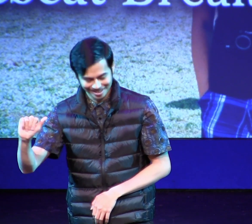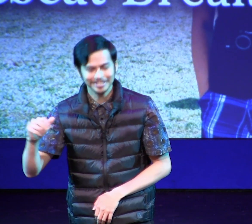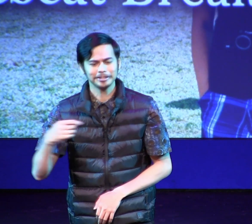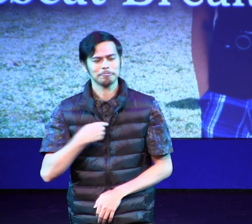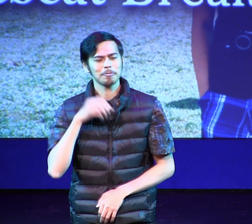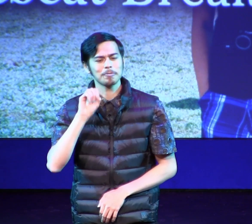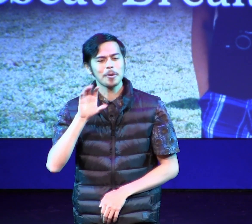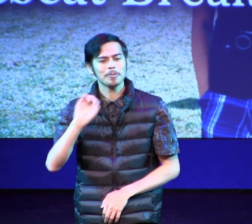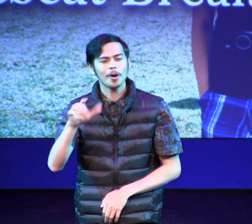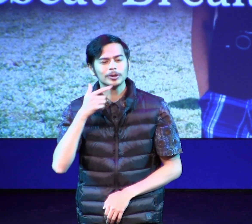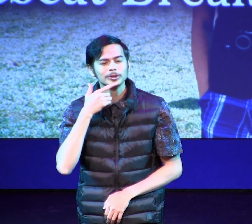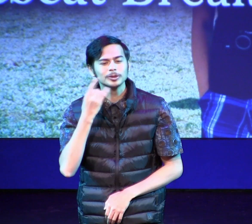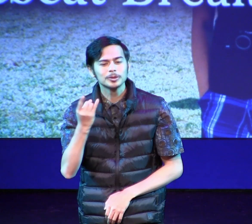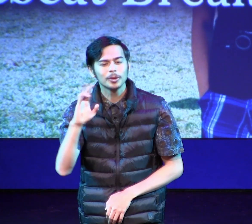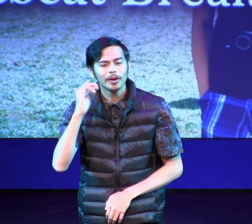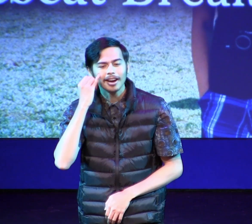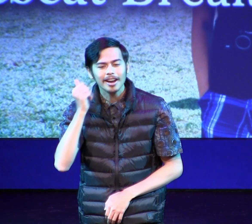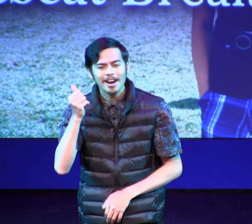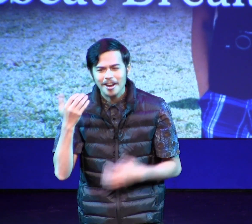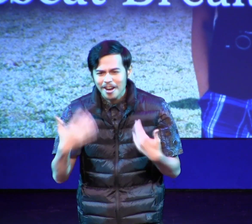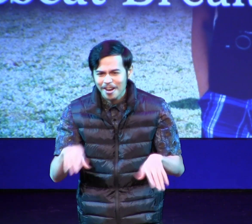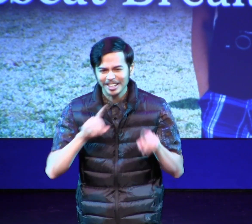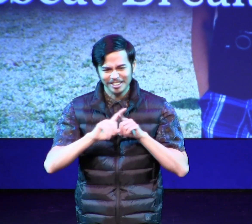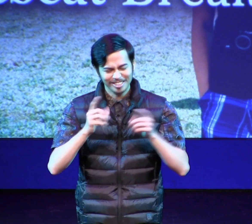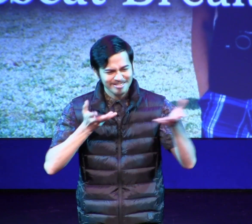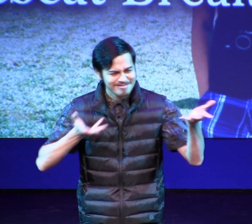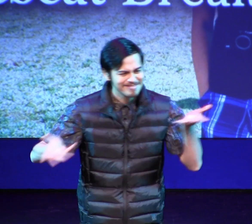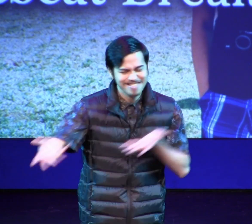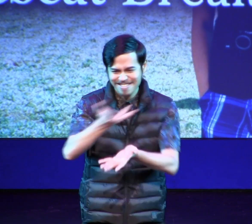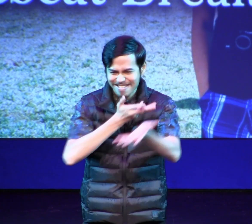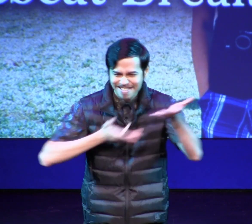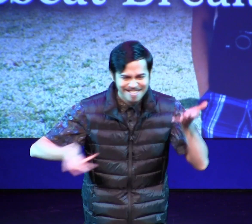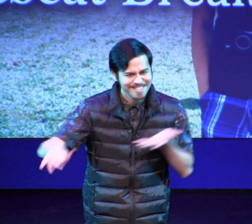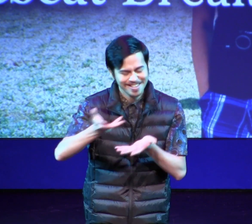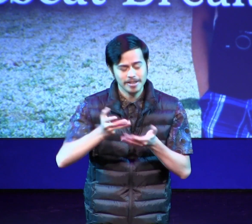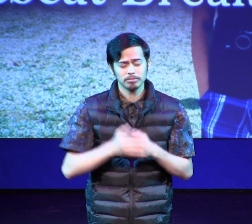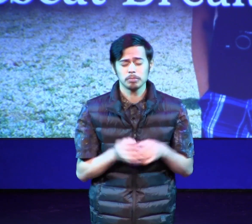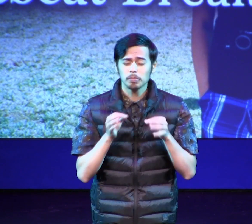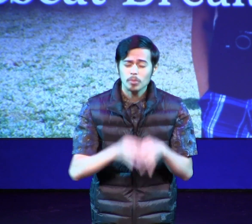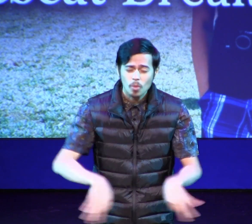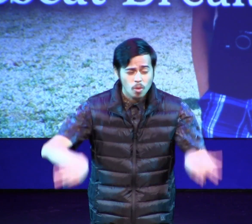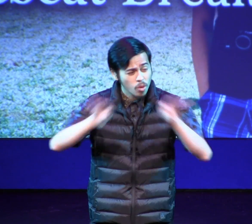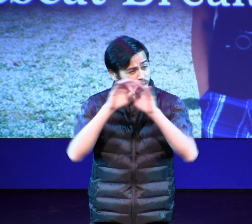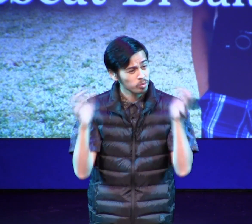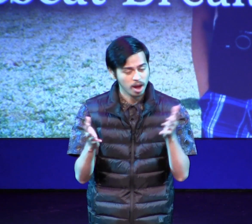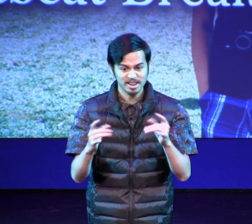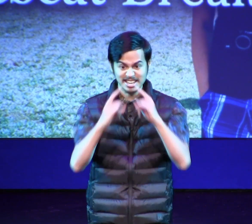Language, this is how I introduce myself. Wow, you can see all those different languages, and we began